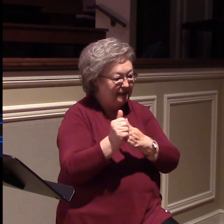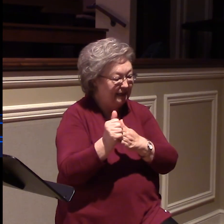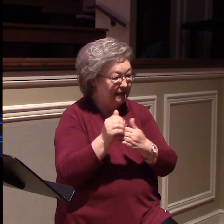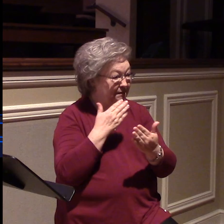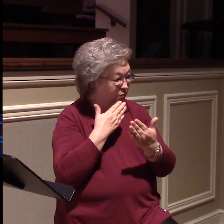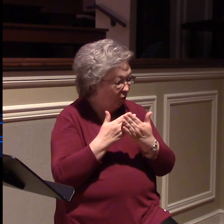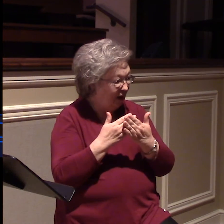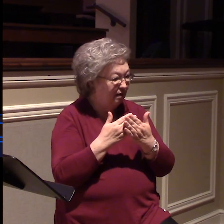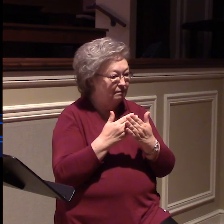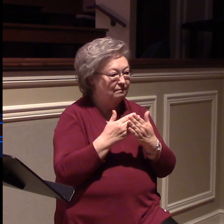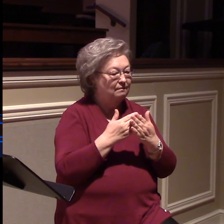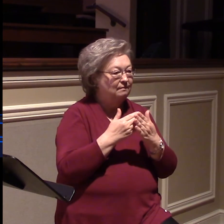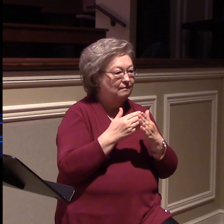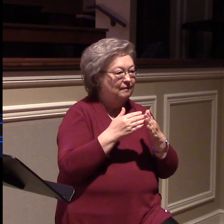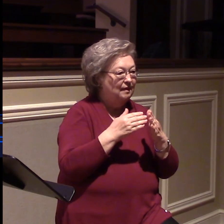mature,